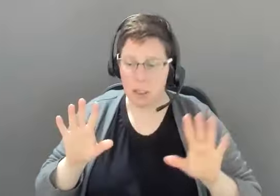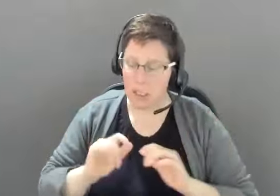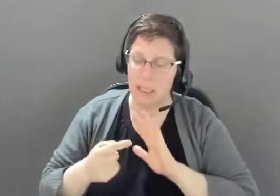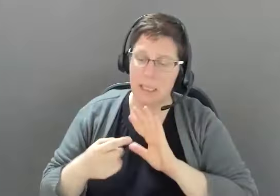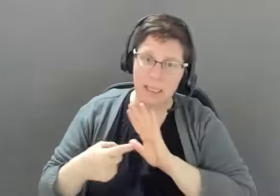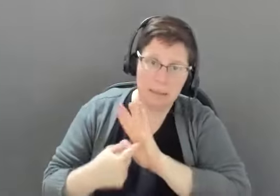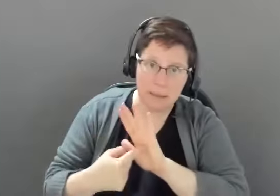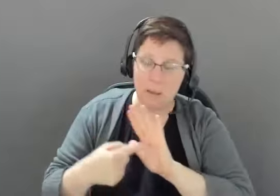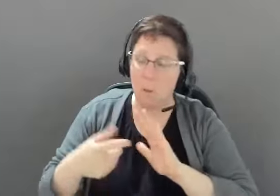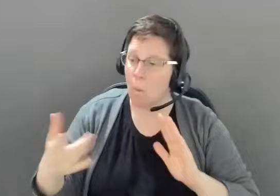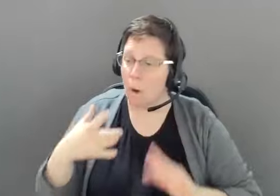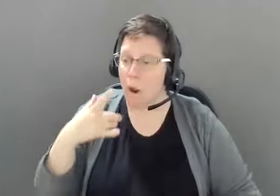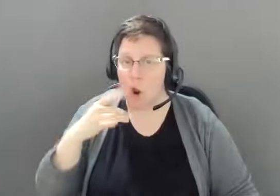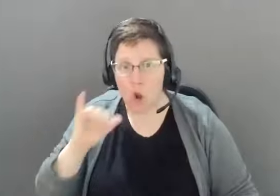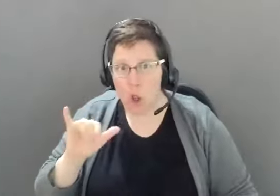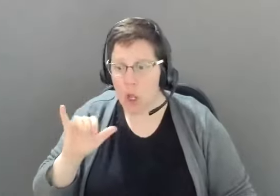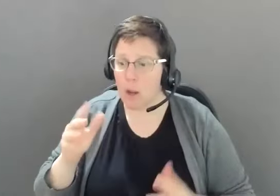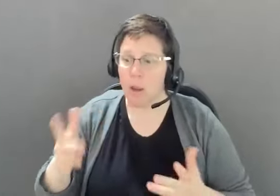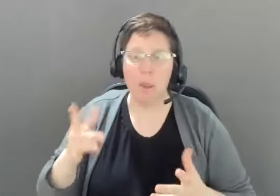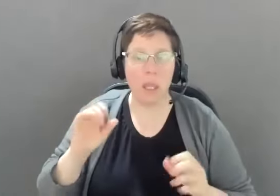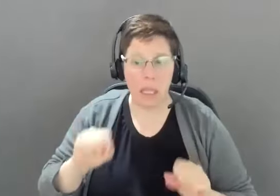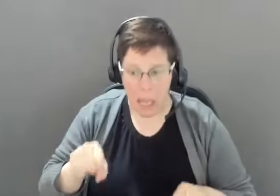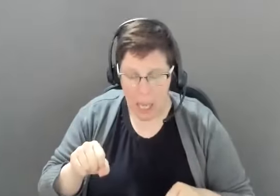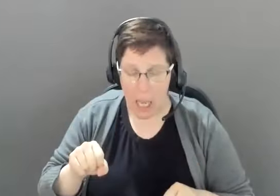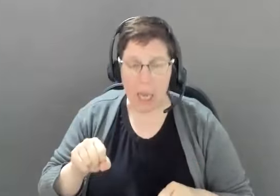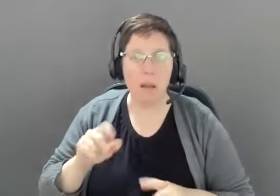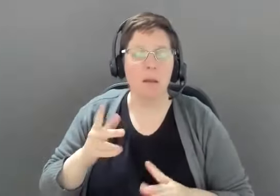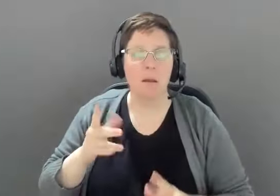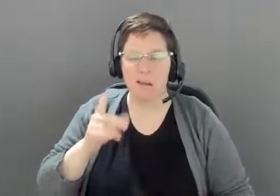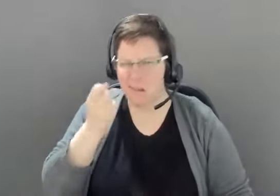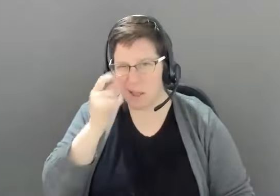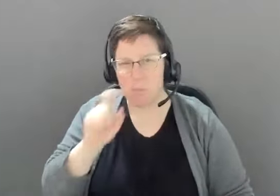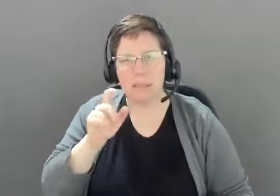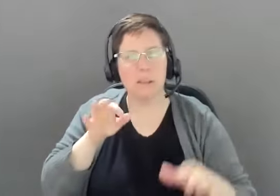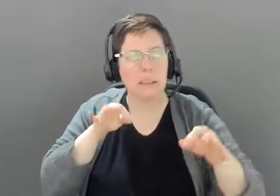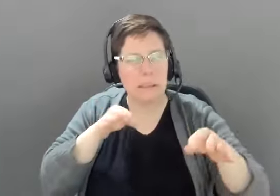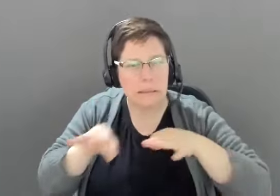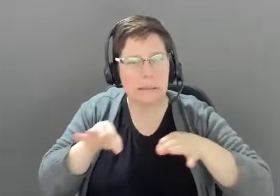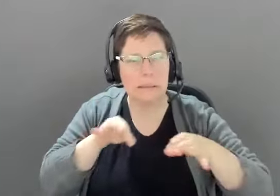can be varied or revoked. We need to detail the process and clearly outline those steps